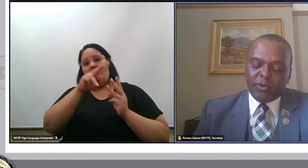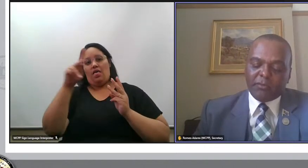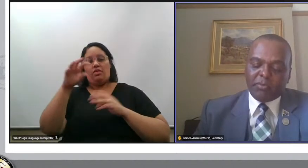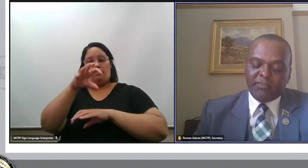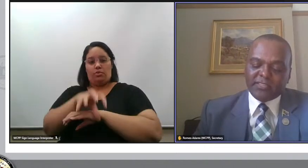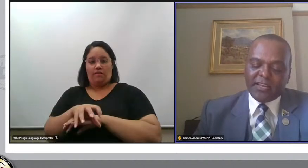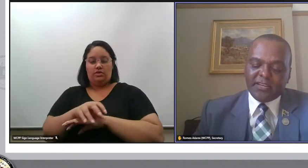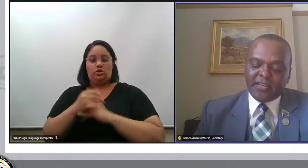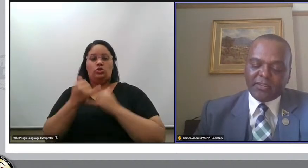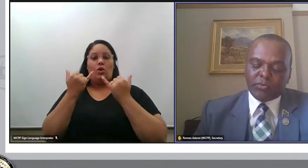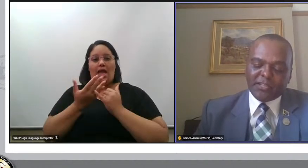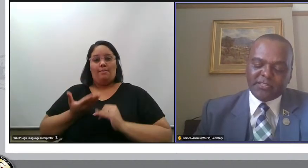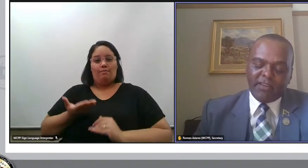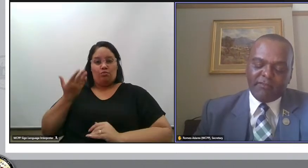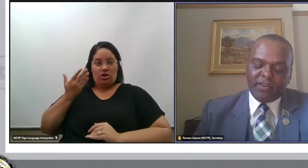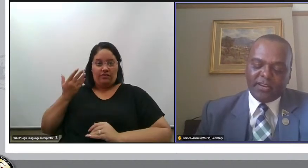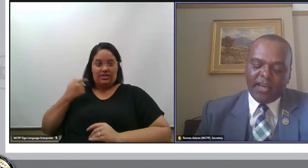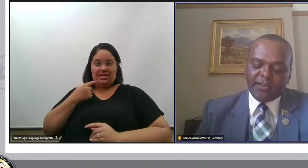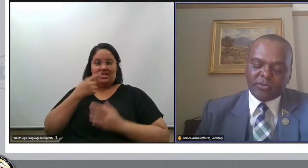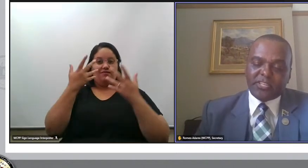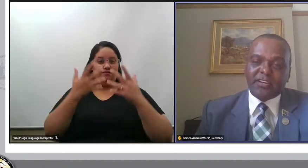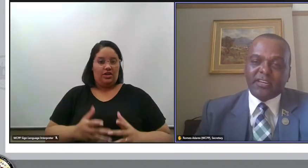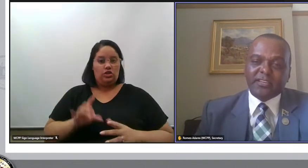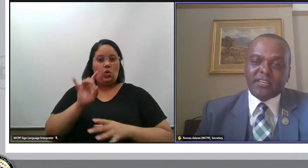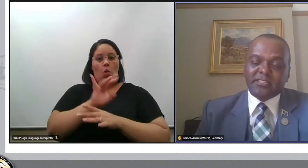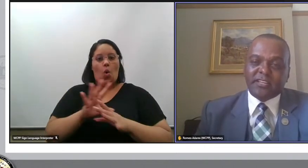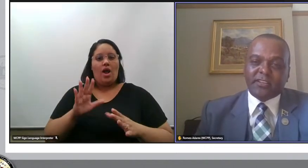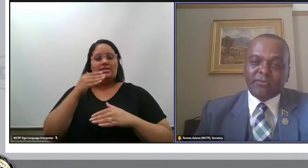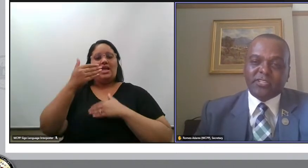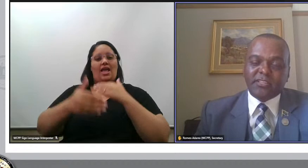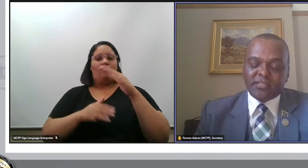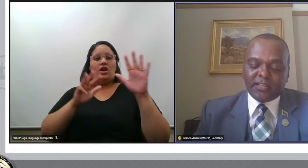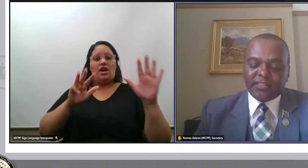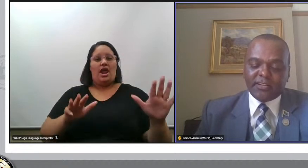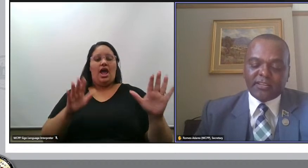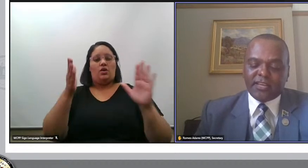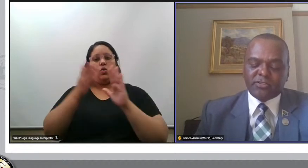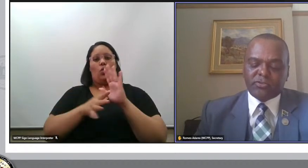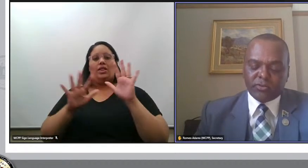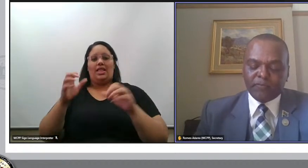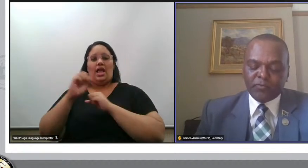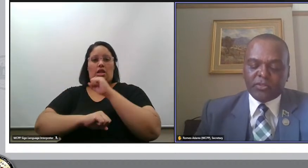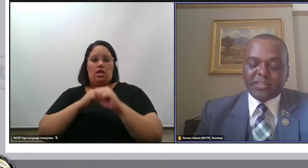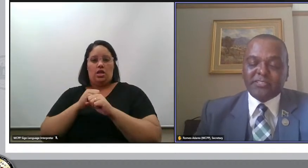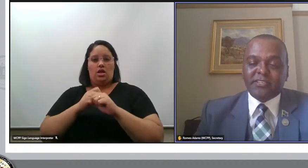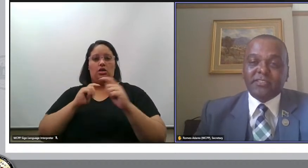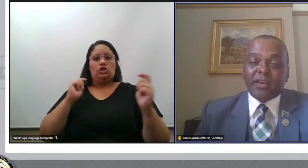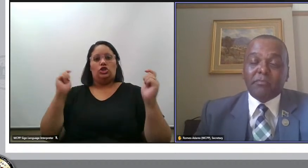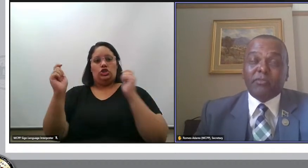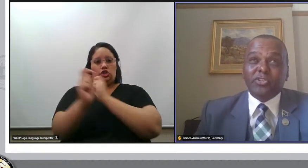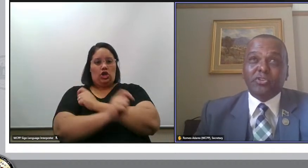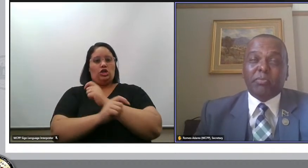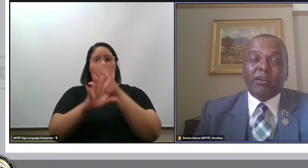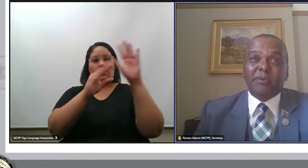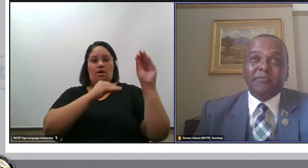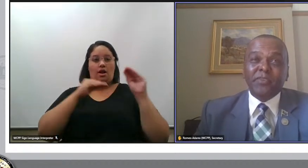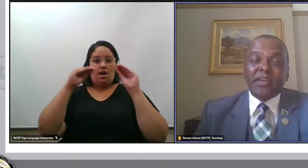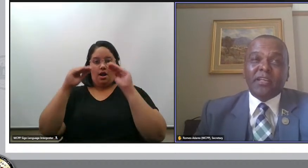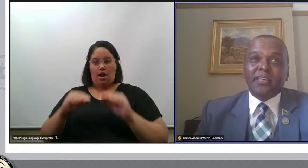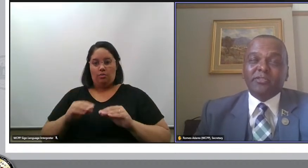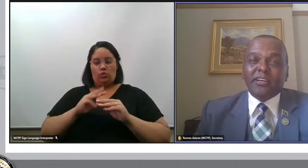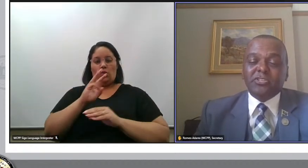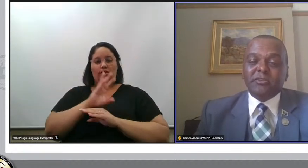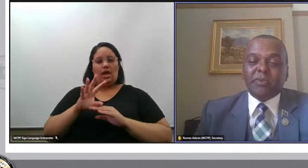So like we had previously indicated, once every 9 or 10 years, it's then rotated and then it gets to the Western Cape Provincial